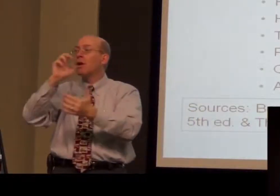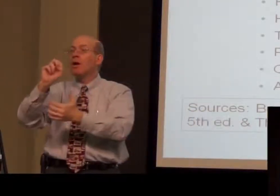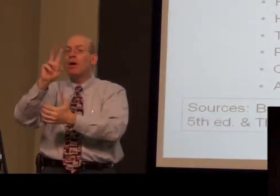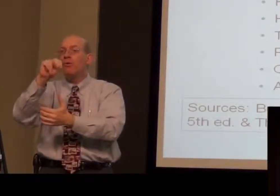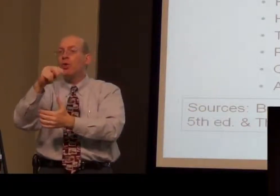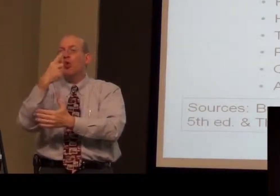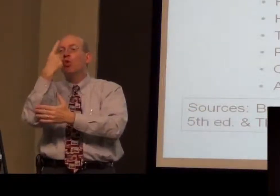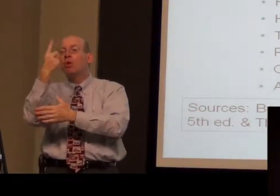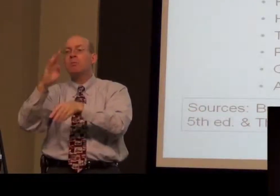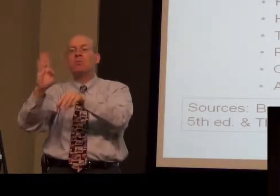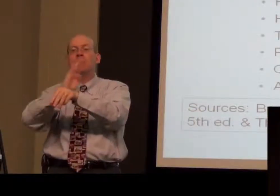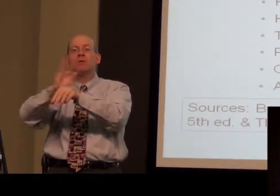use bonds.